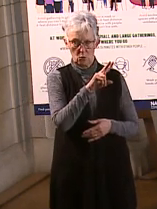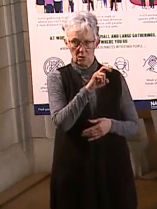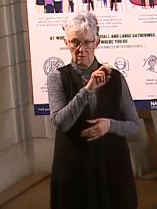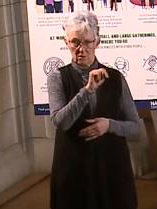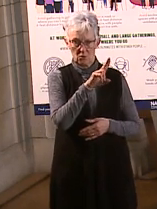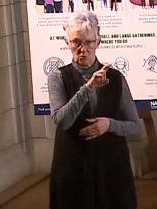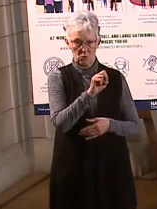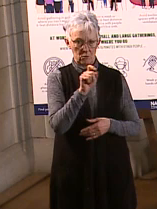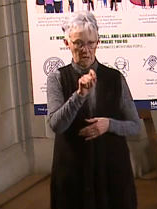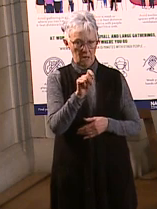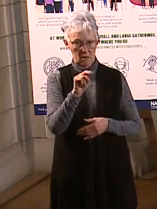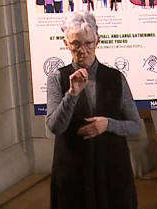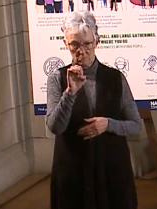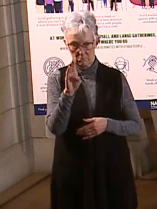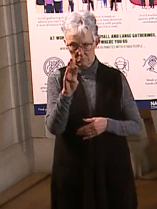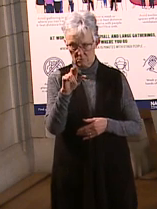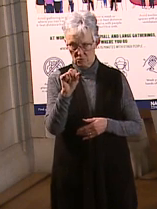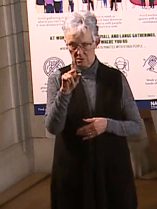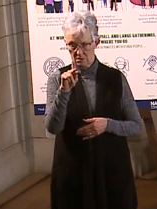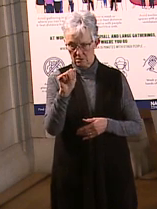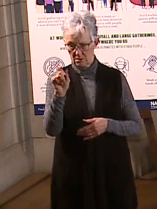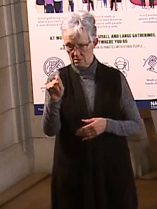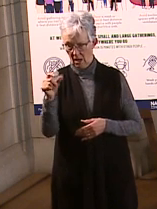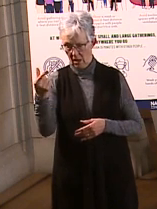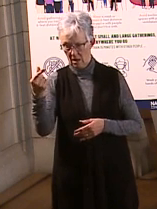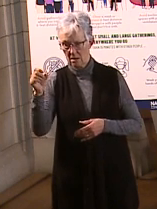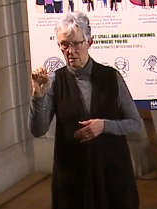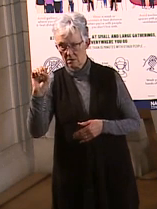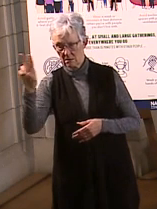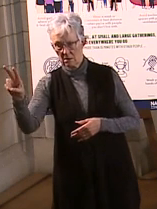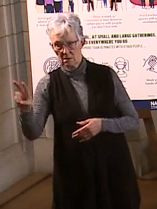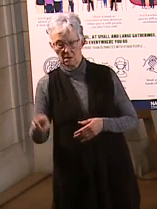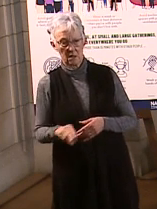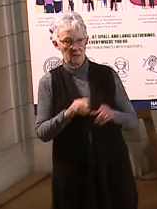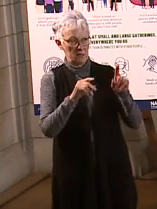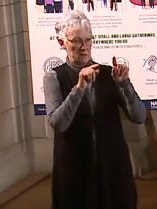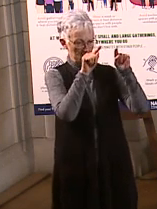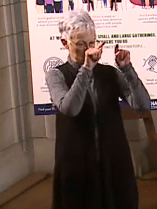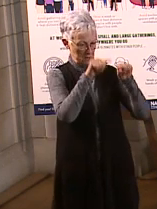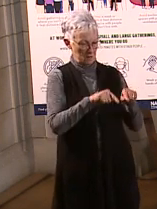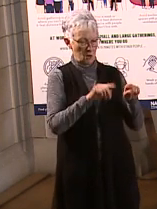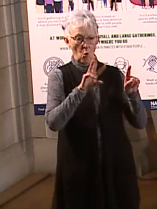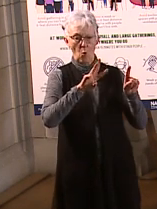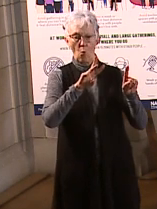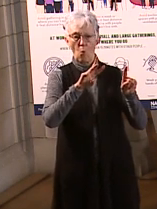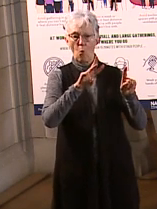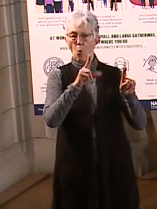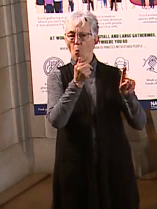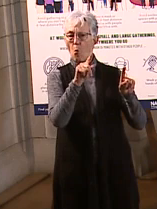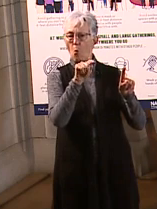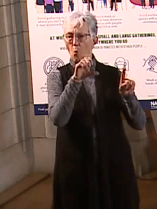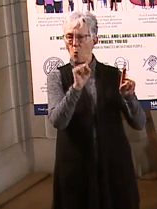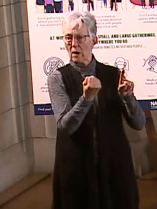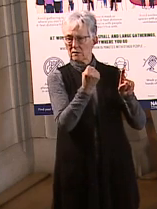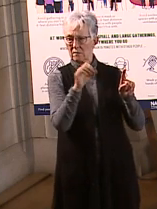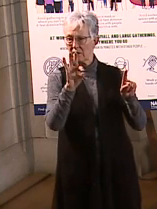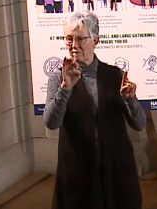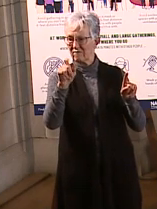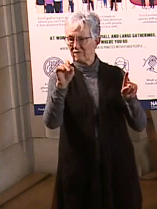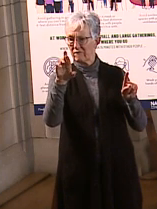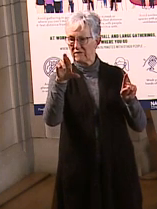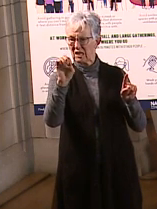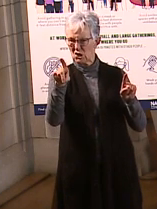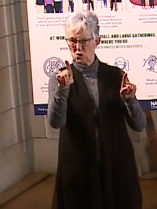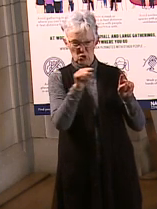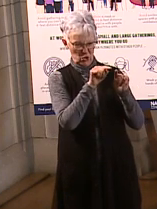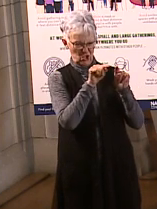revenue.nebraska.gov, and it's under, we have a what's featured if we go back to the homepage. And so